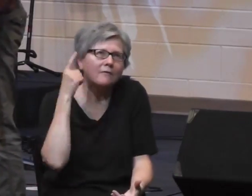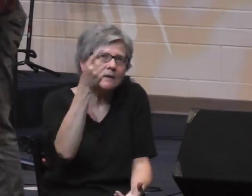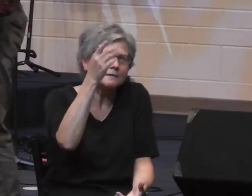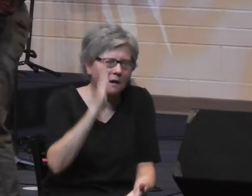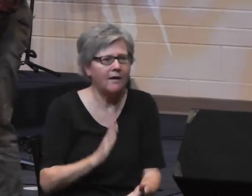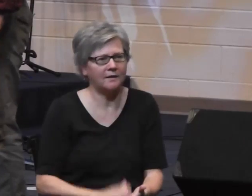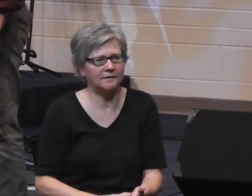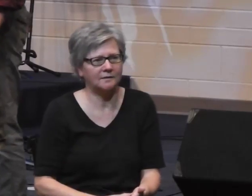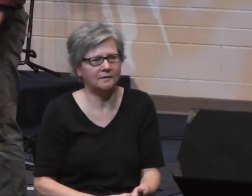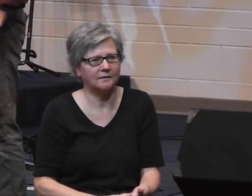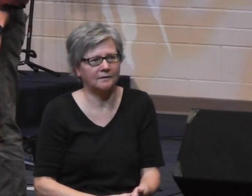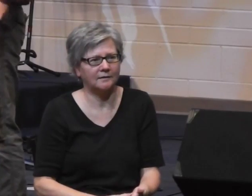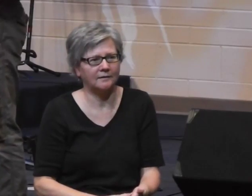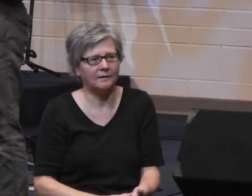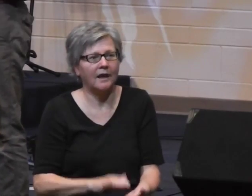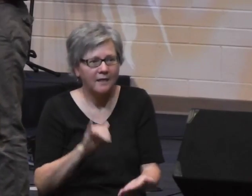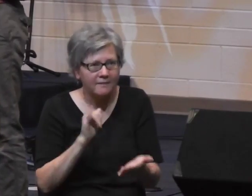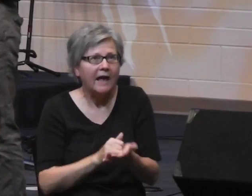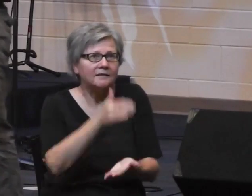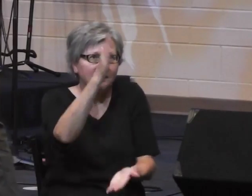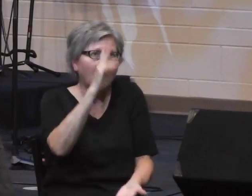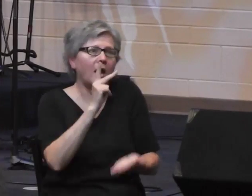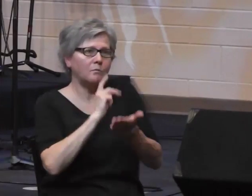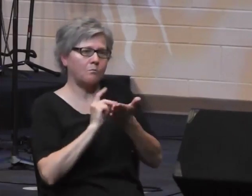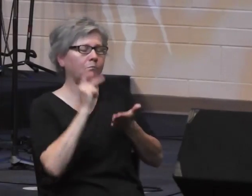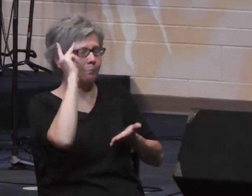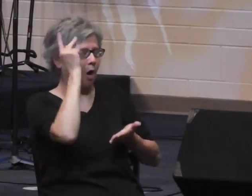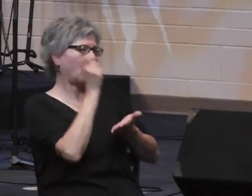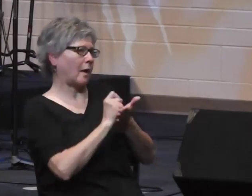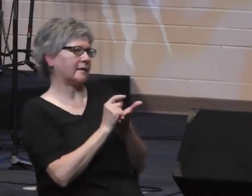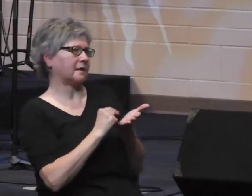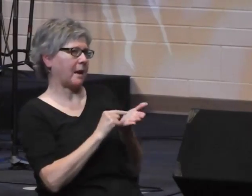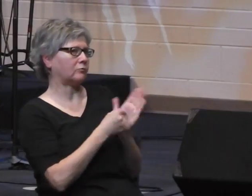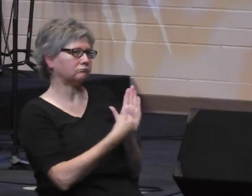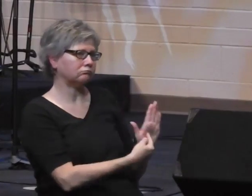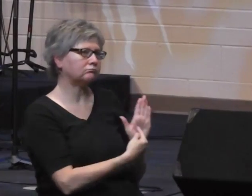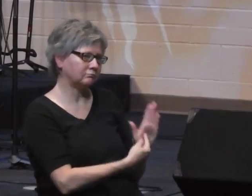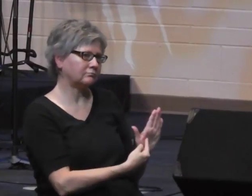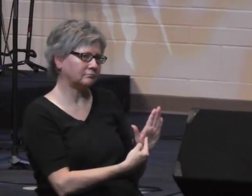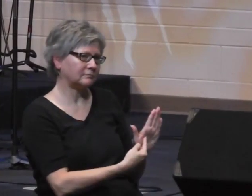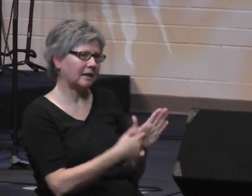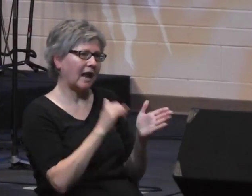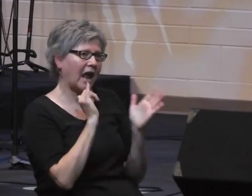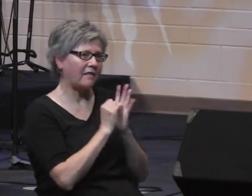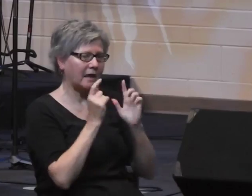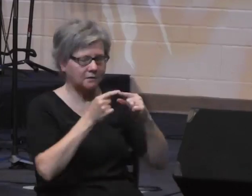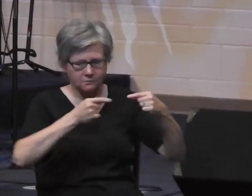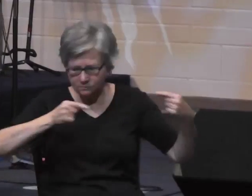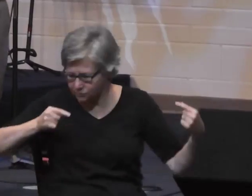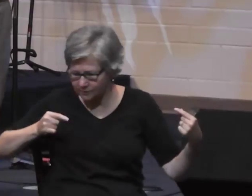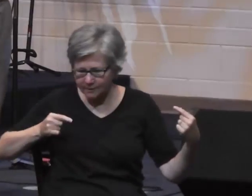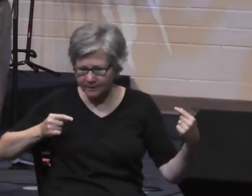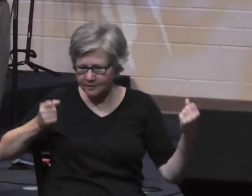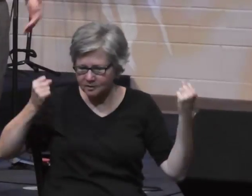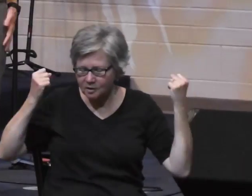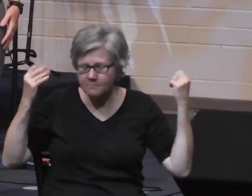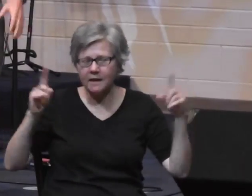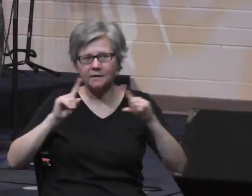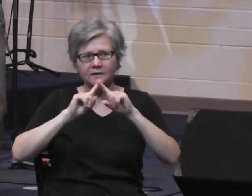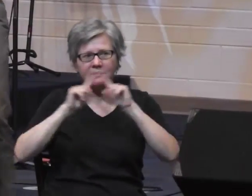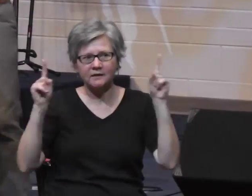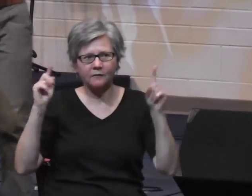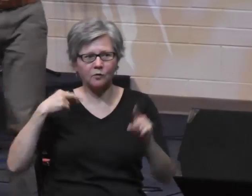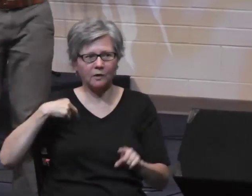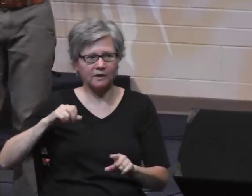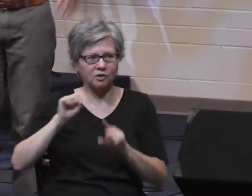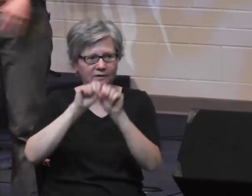of this God that Paul is talking about. And that stands in stark and radical contrast to so many other